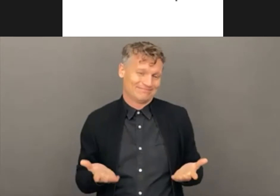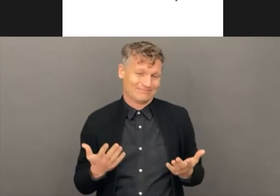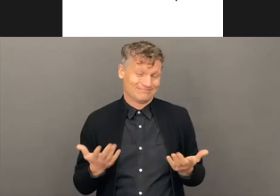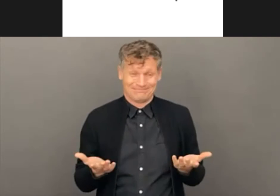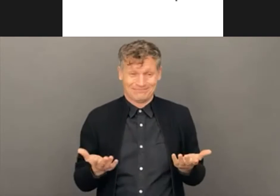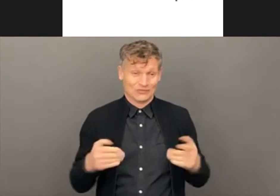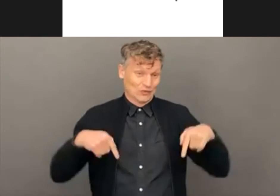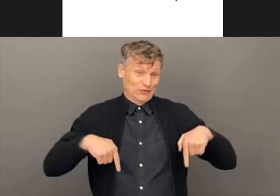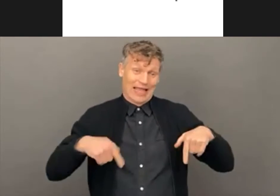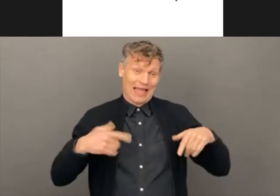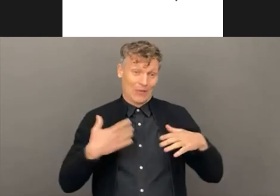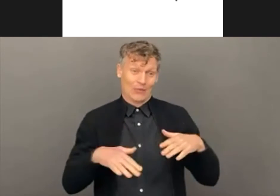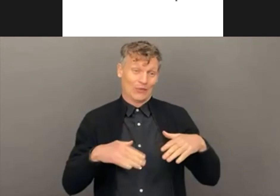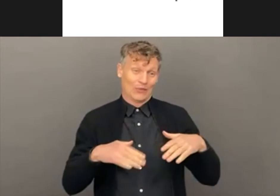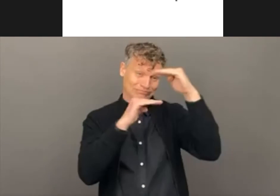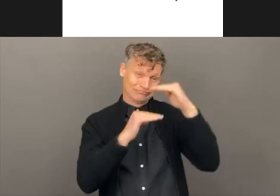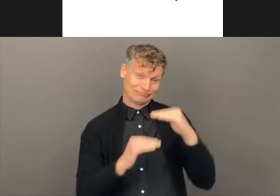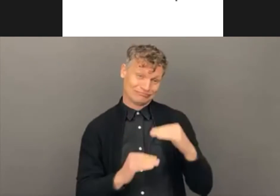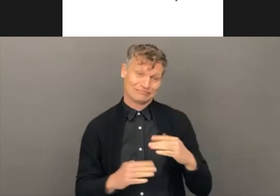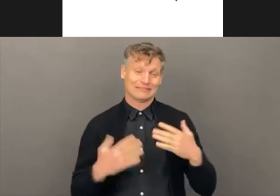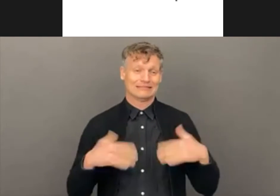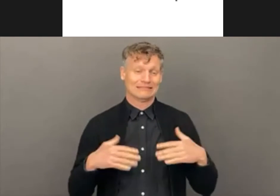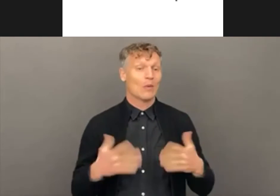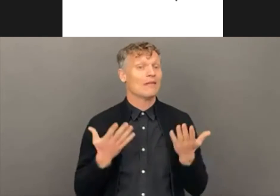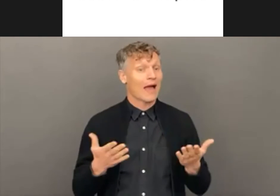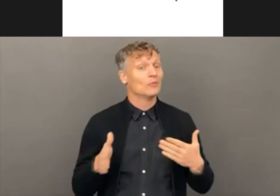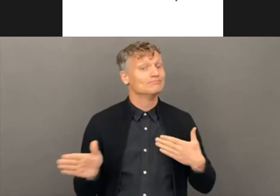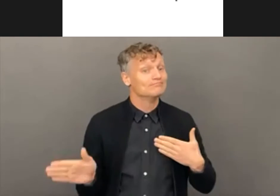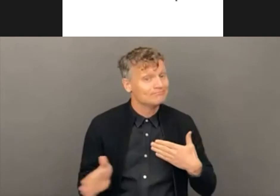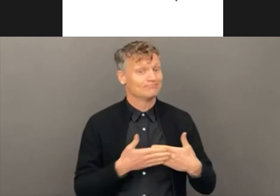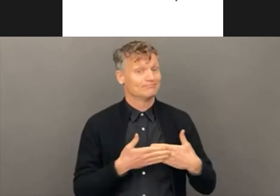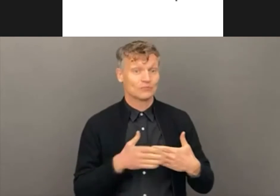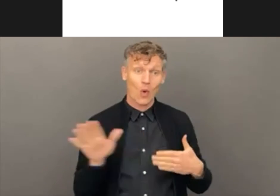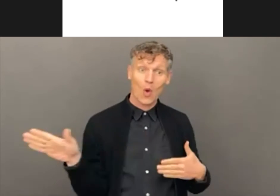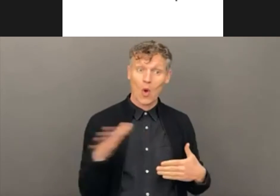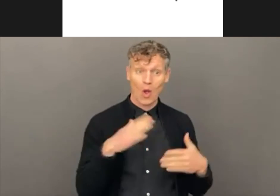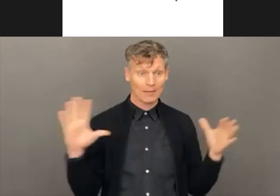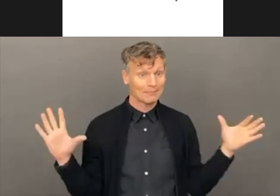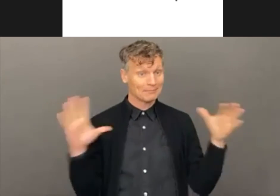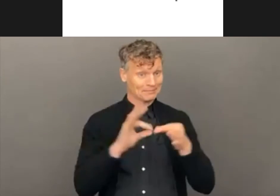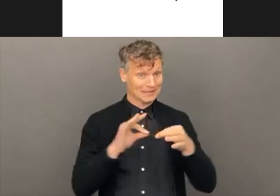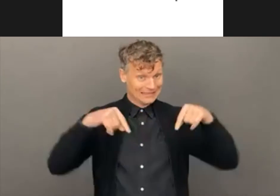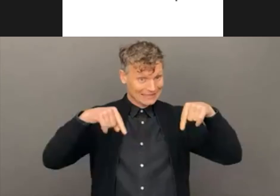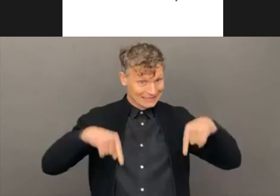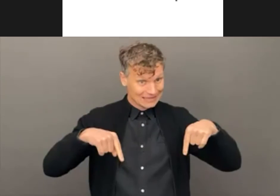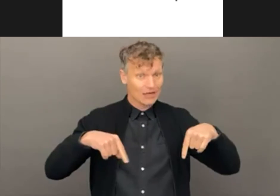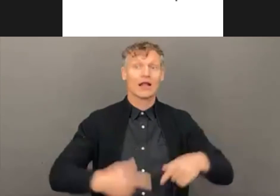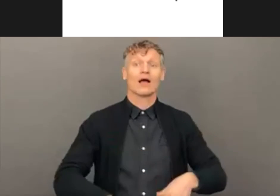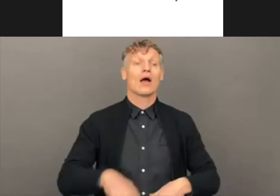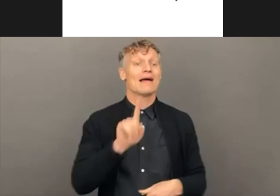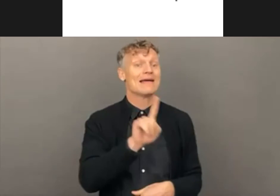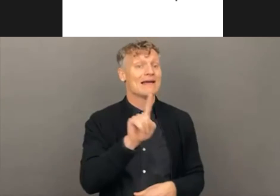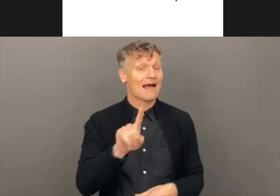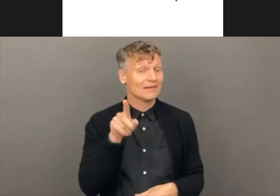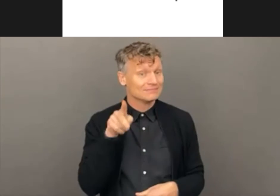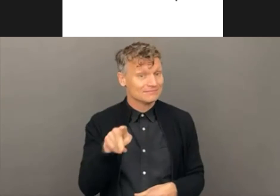session. So we're going to finish this one now, folks, and we'll all join back here again at 11:15.